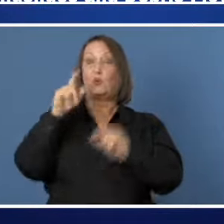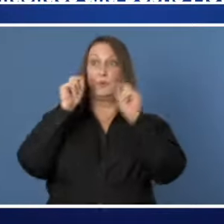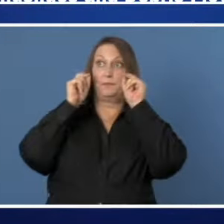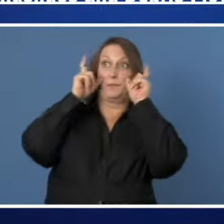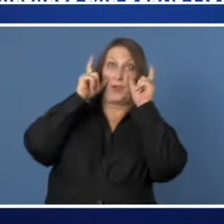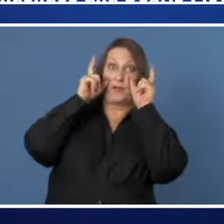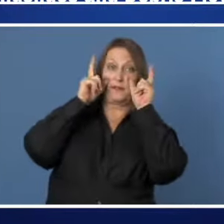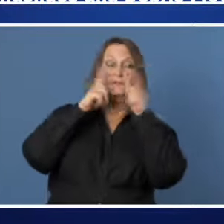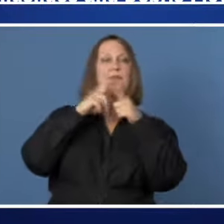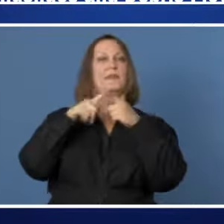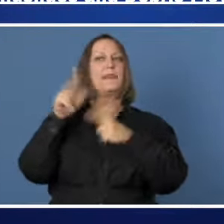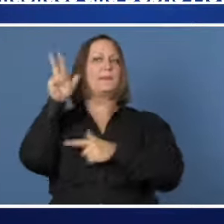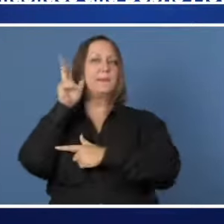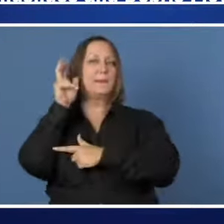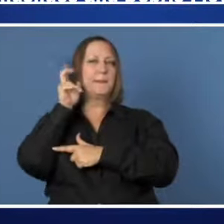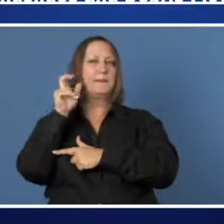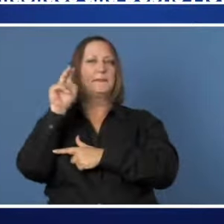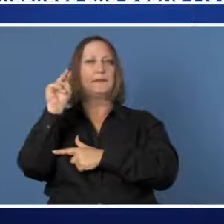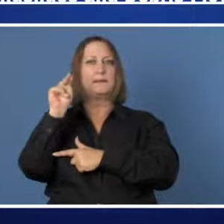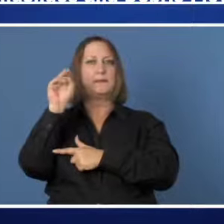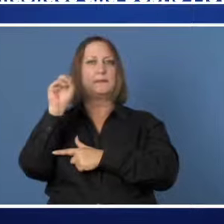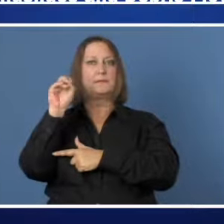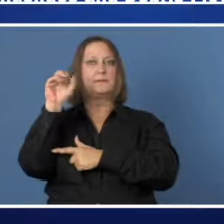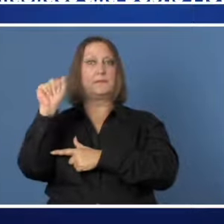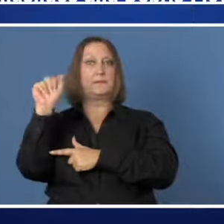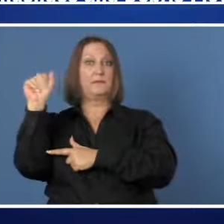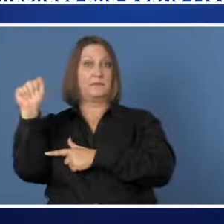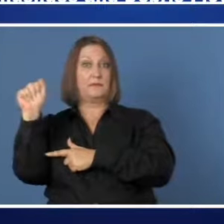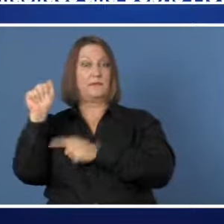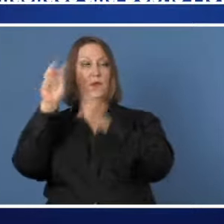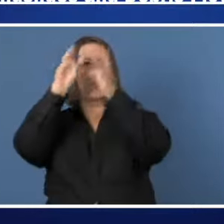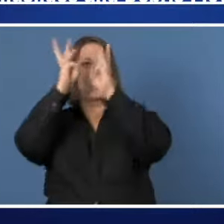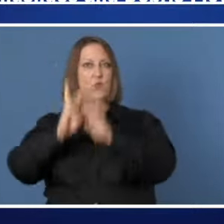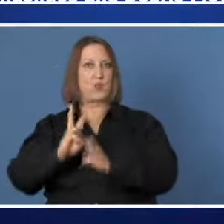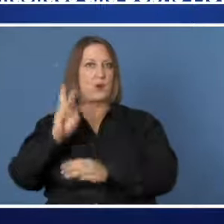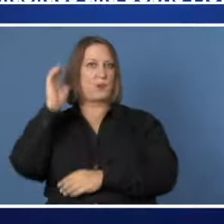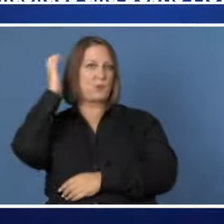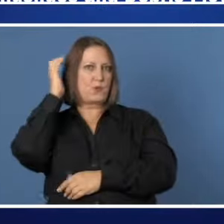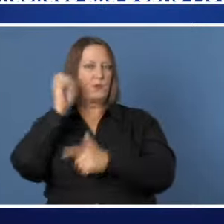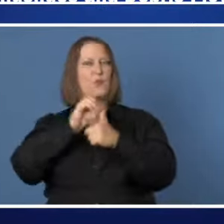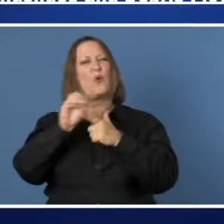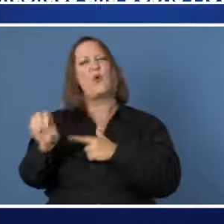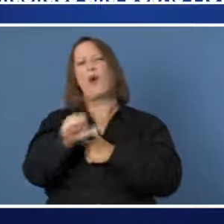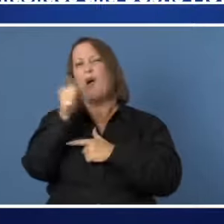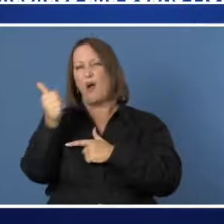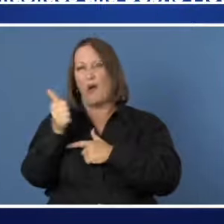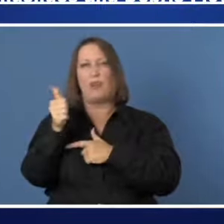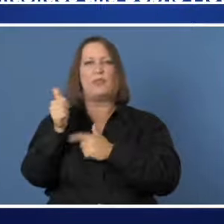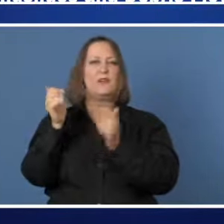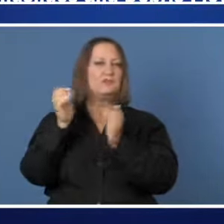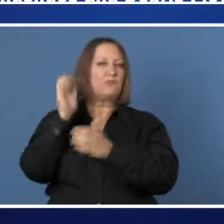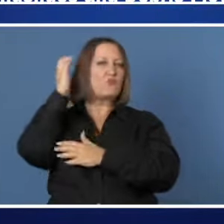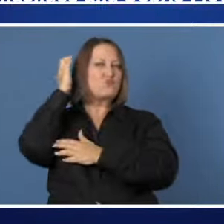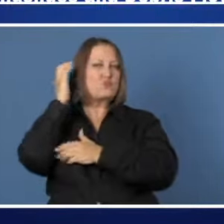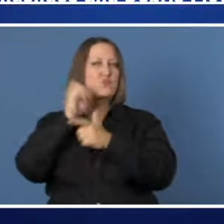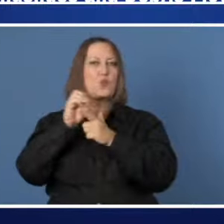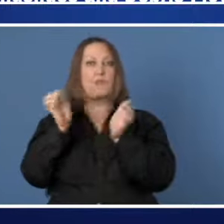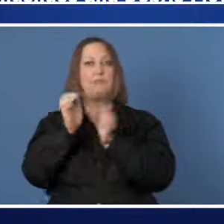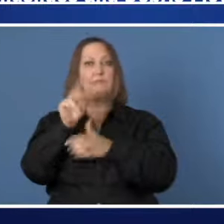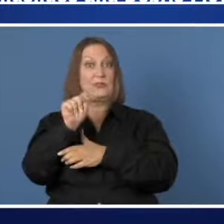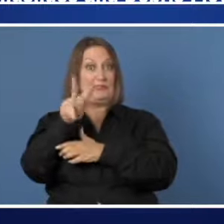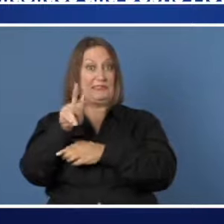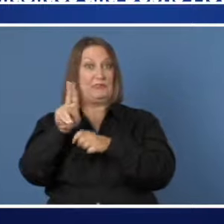Listen to a NOAA weather radio or portable battery-powered